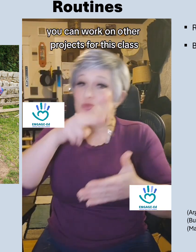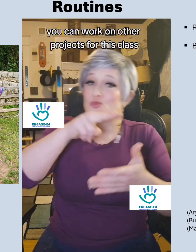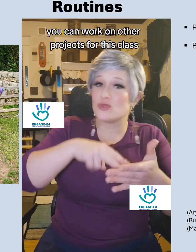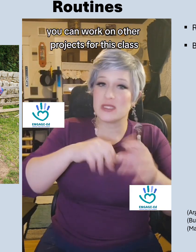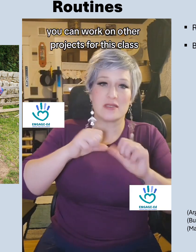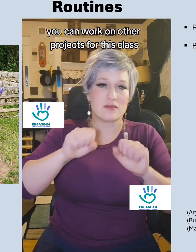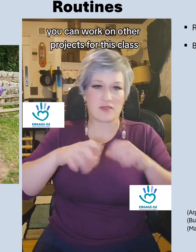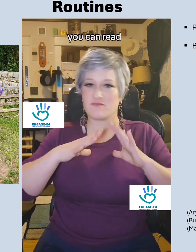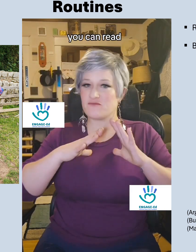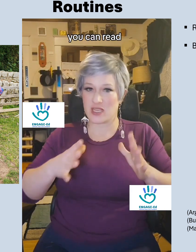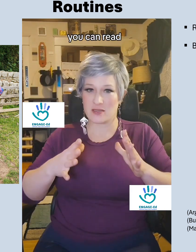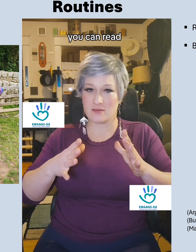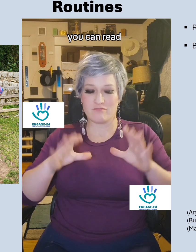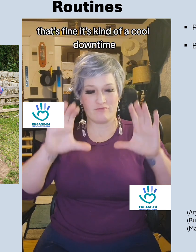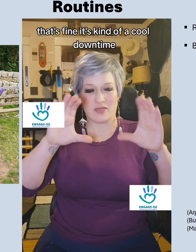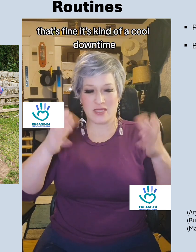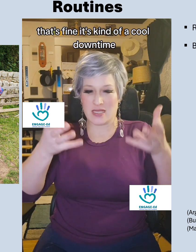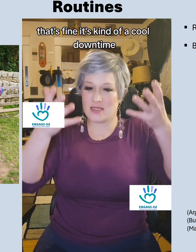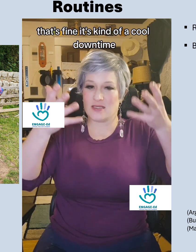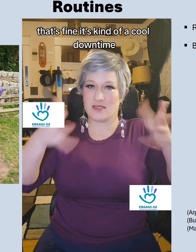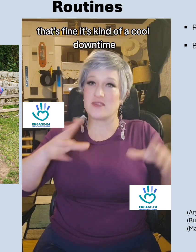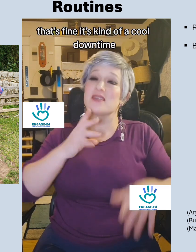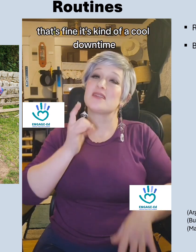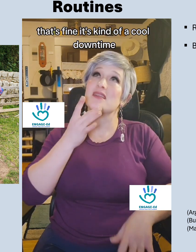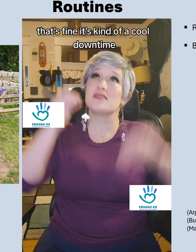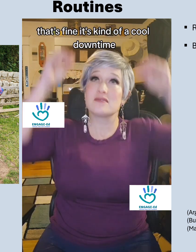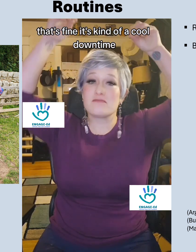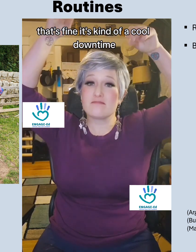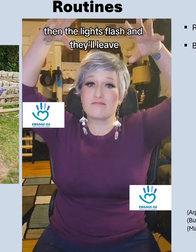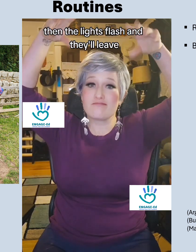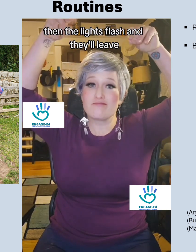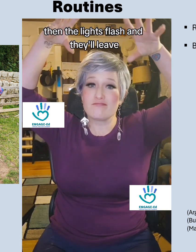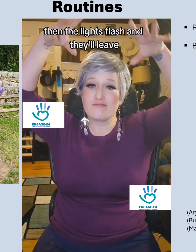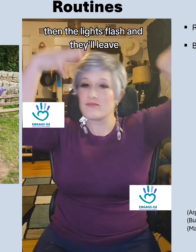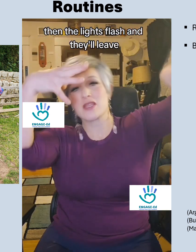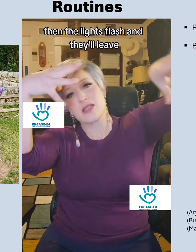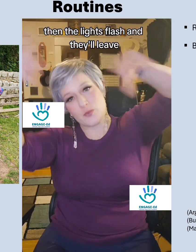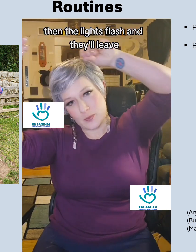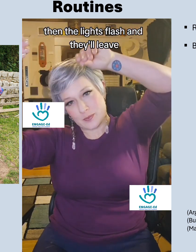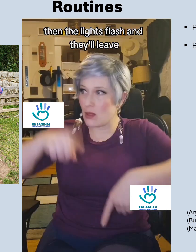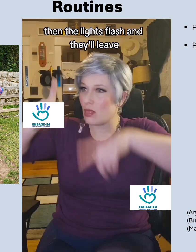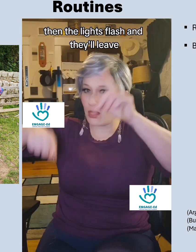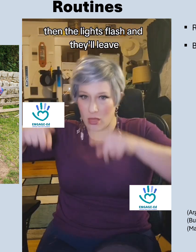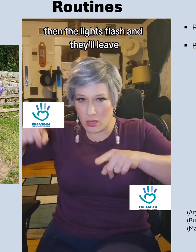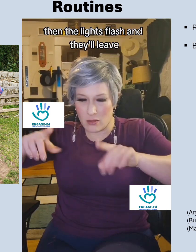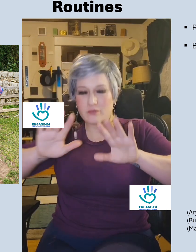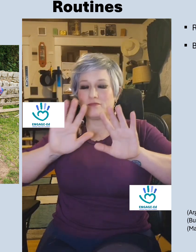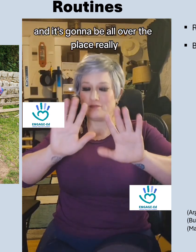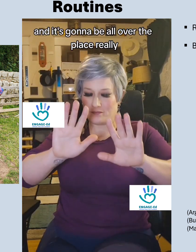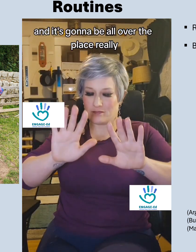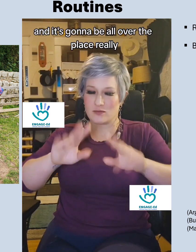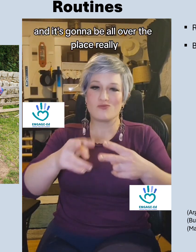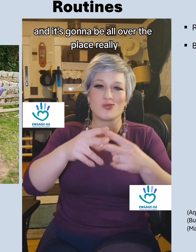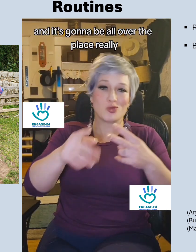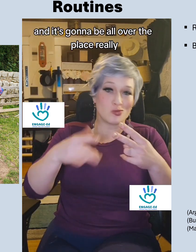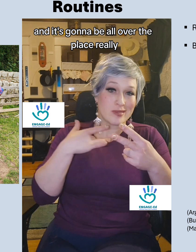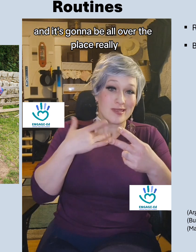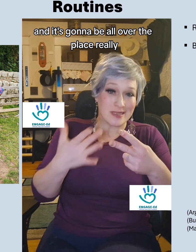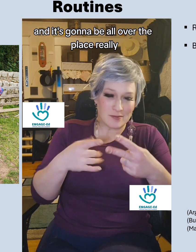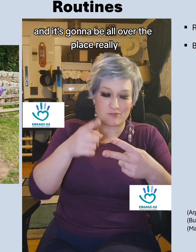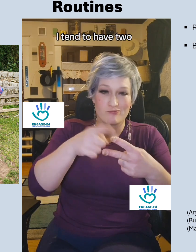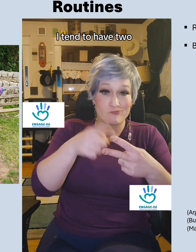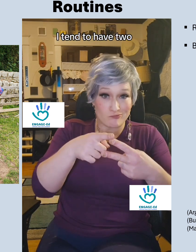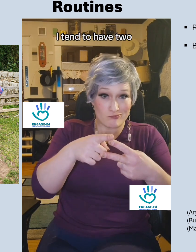projects for this class. You can read. That's fine. It's kind of a cool down time. Then the lights flash and they all leave. And it's going to be all over the place,